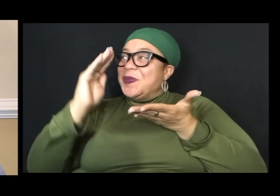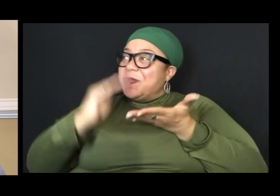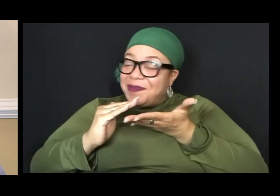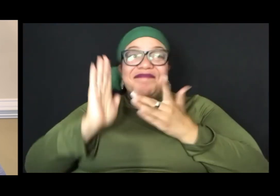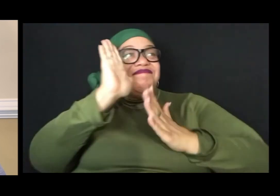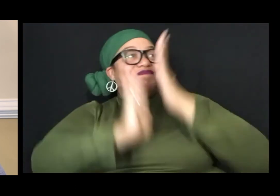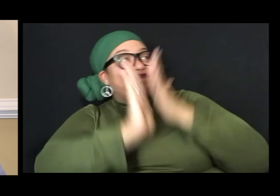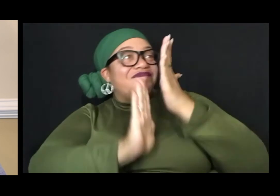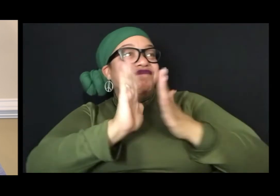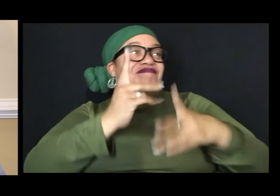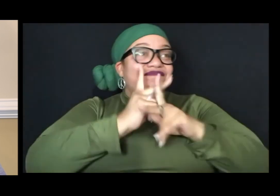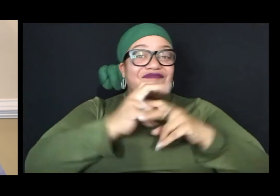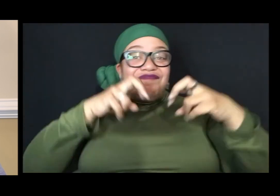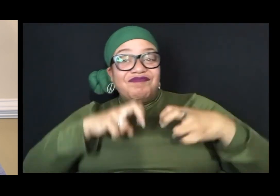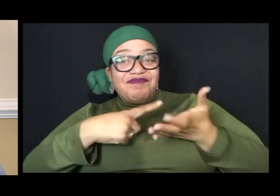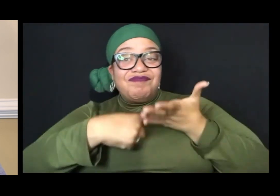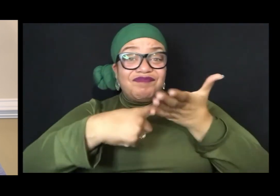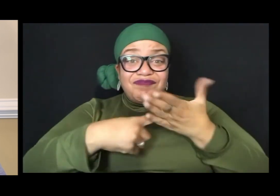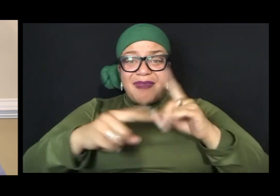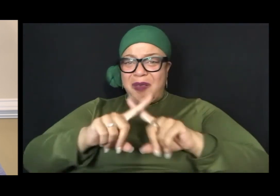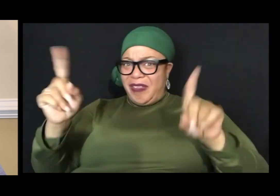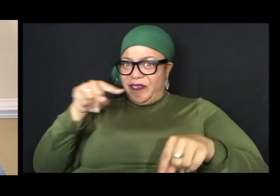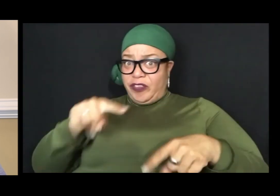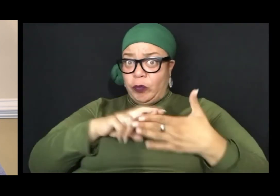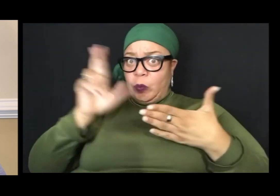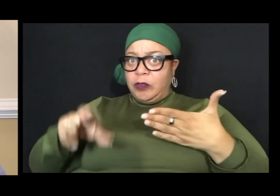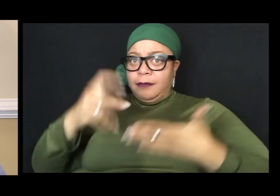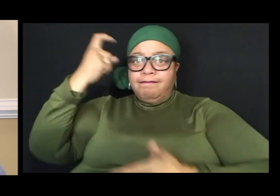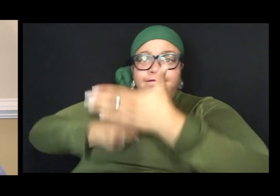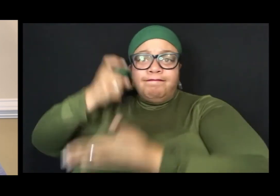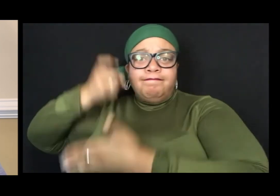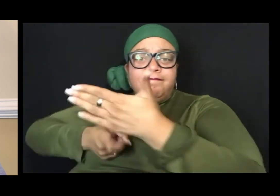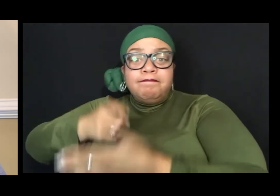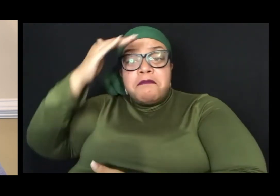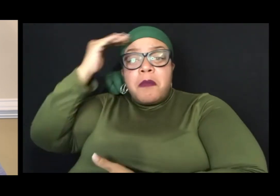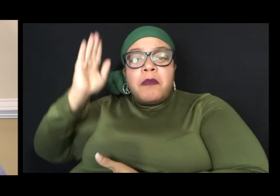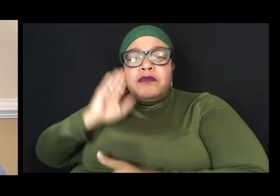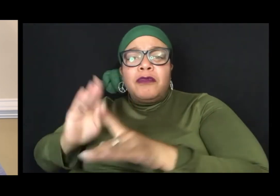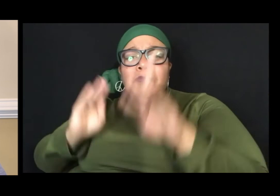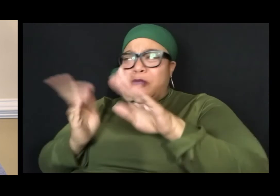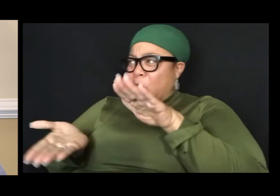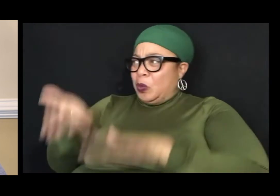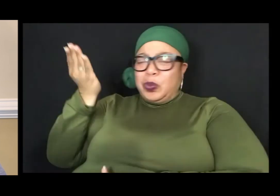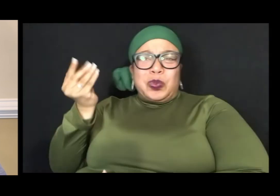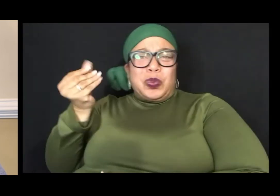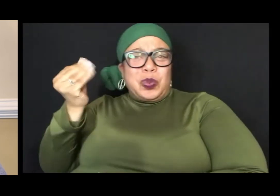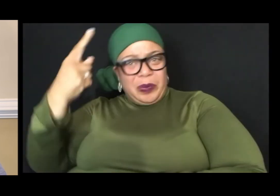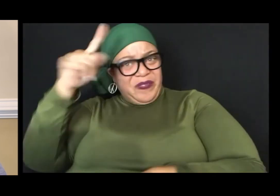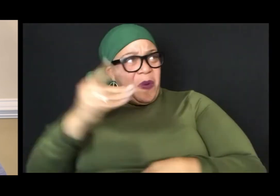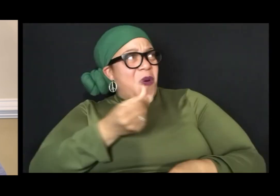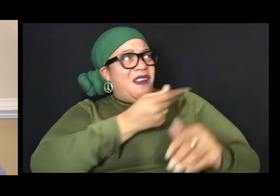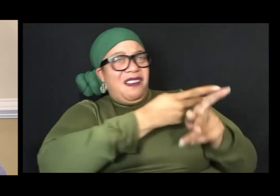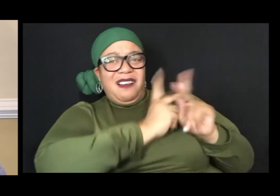lending. However, this actually resulted in charging Black and brown people higher rates for lending.